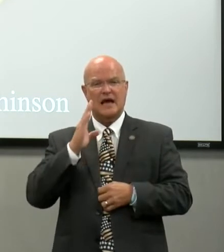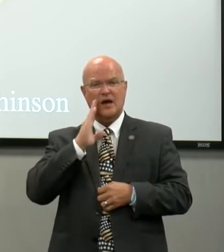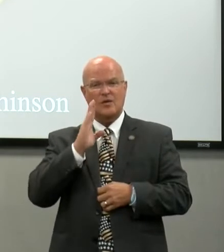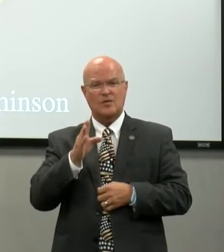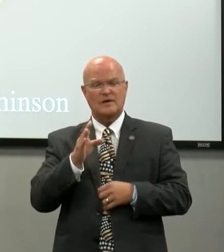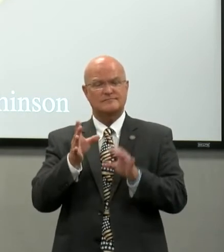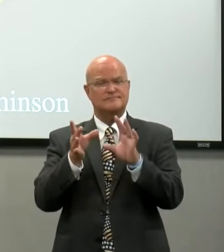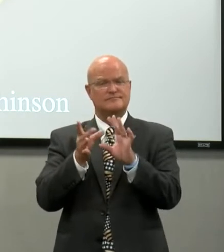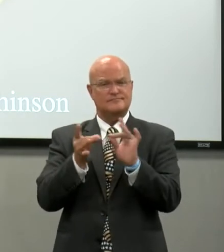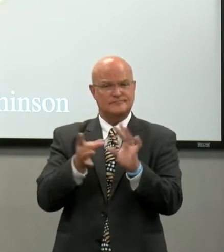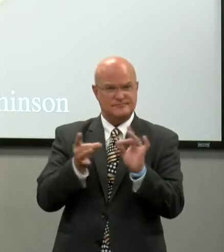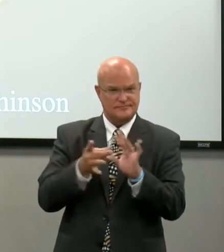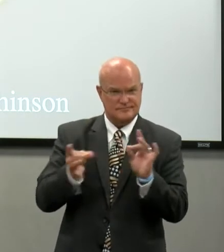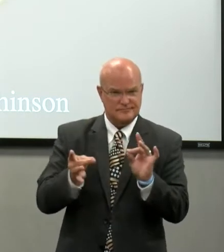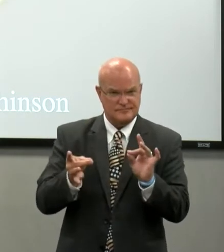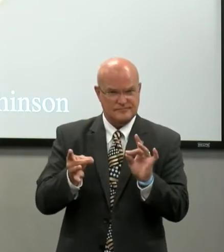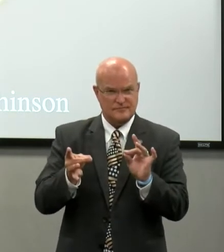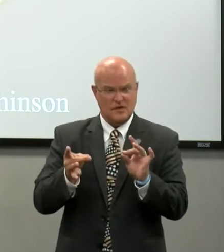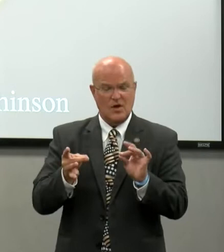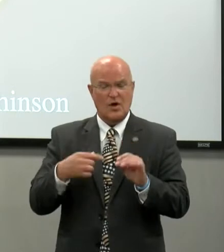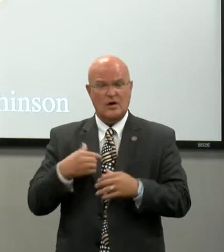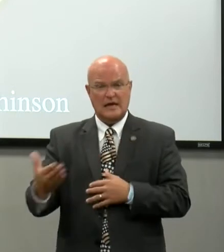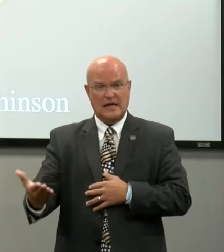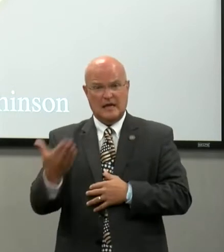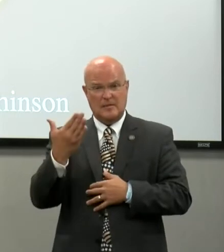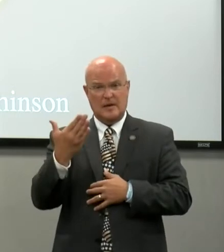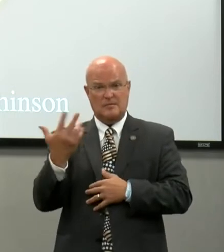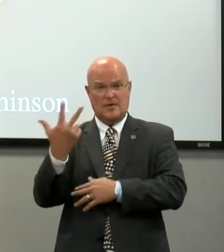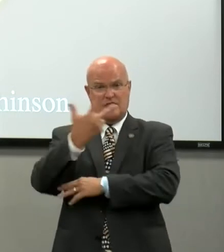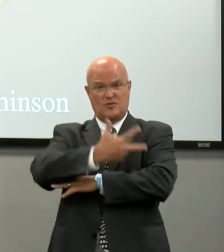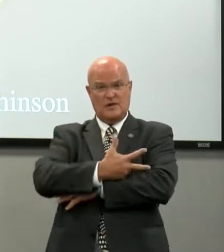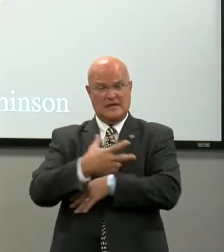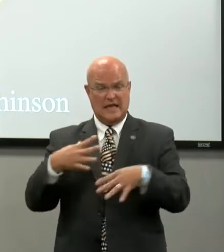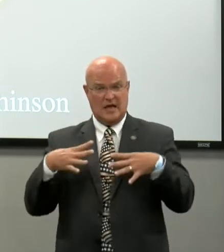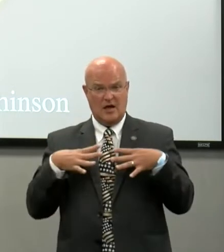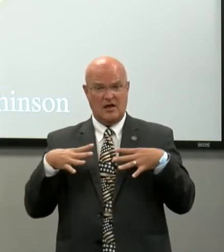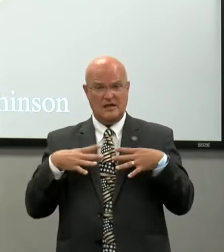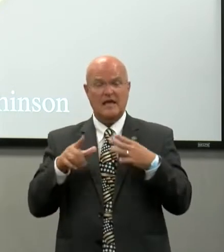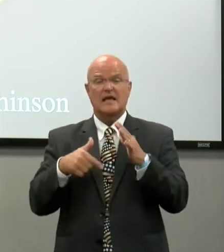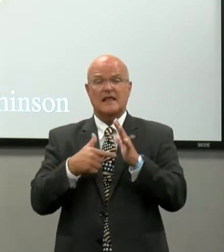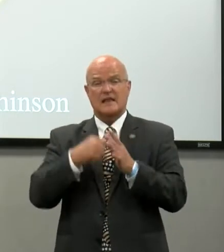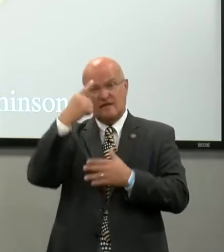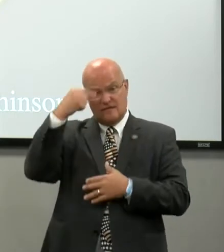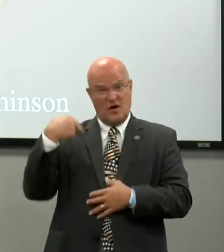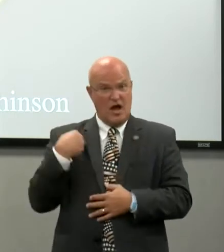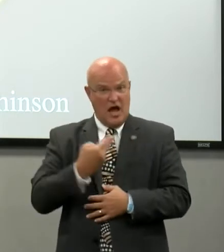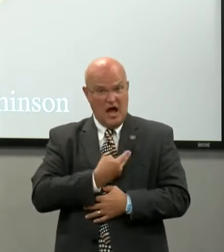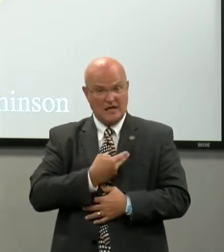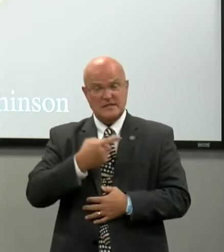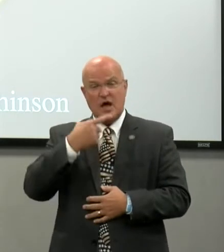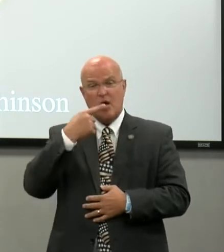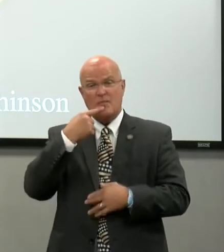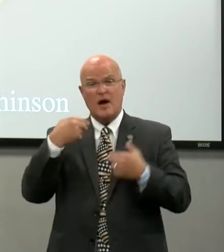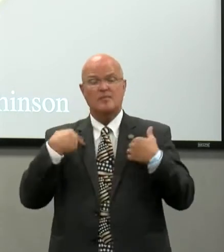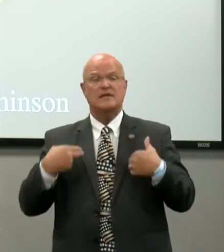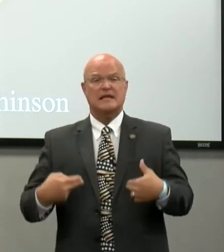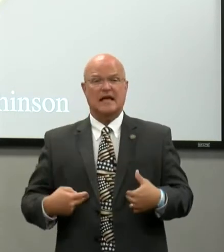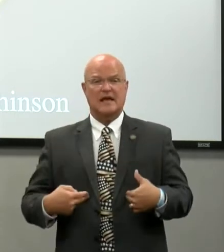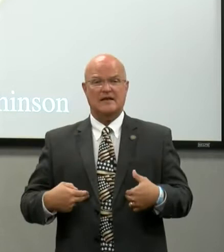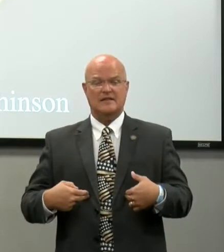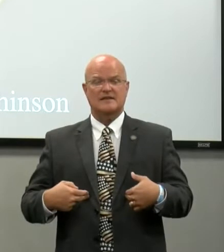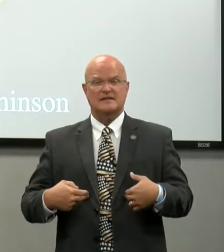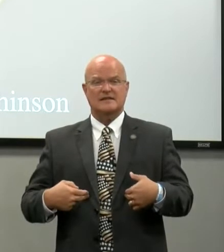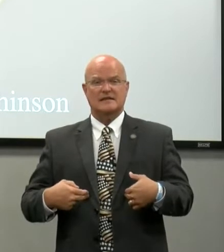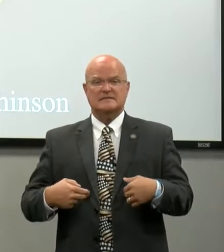the following statement. We're coming up on a 3-day holiday. This is, for us in public health, a